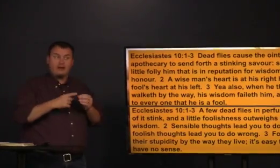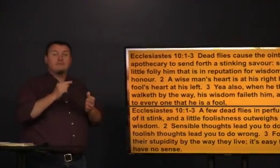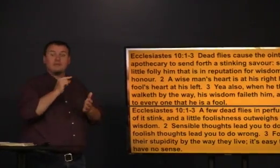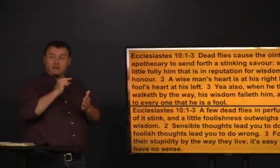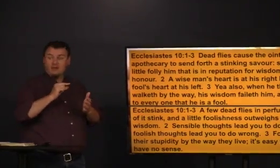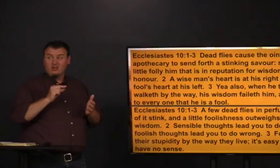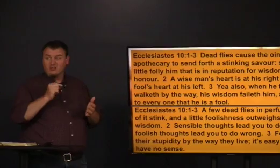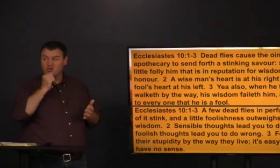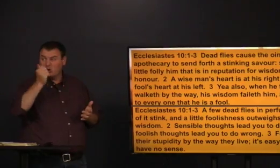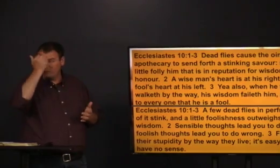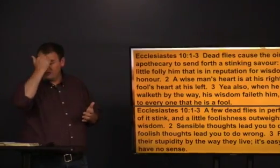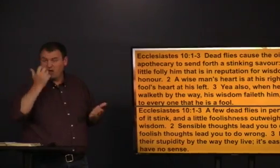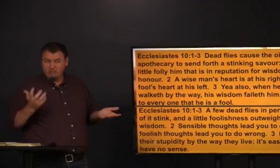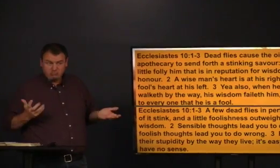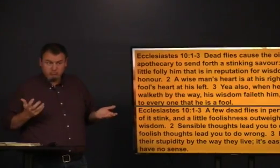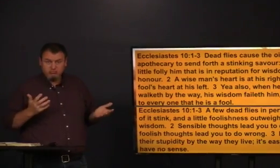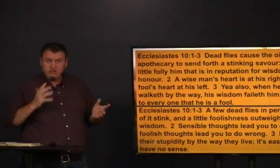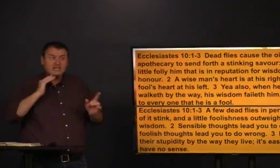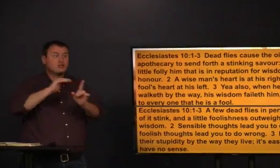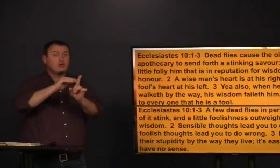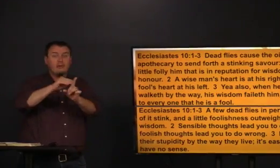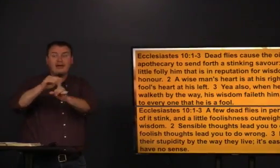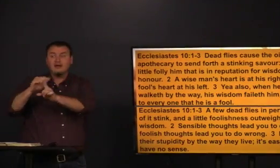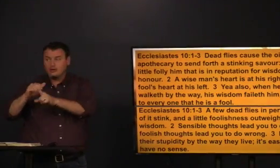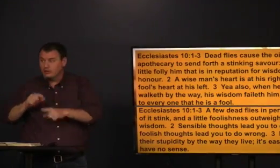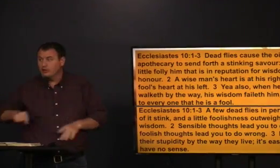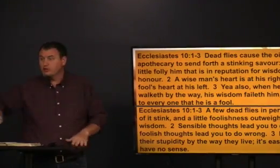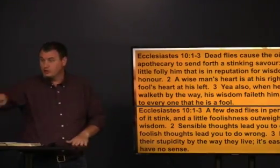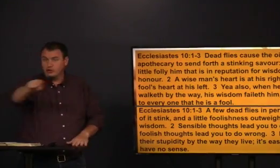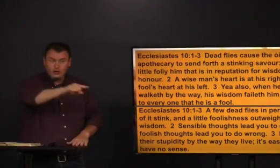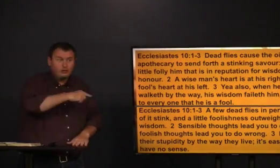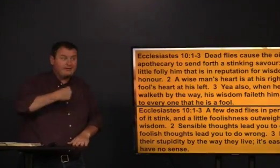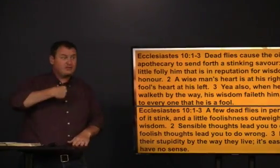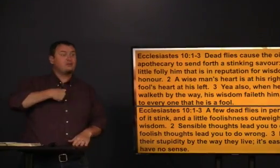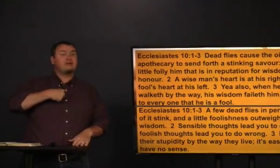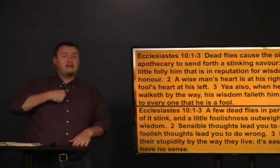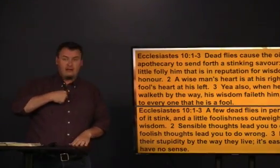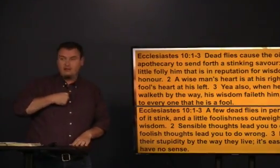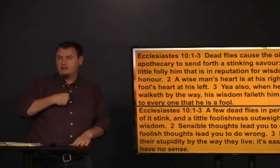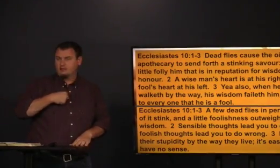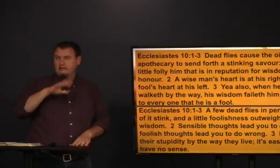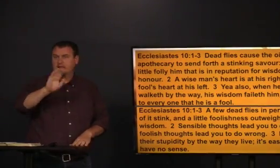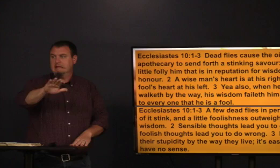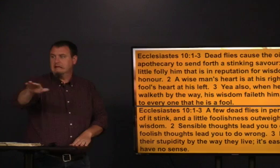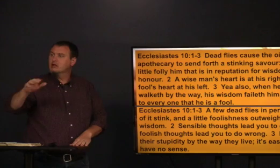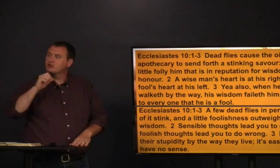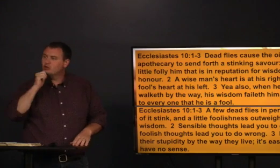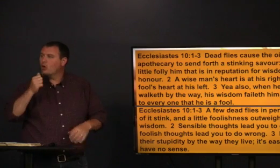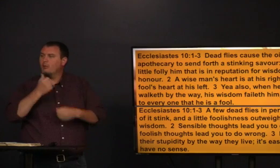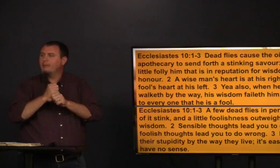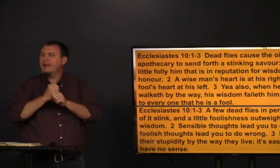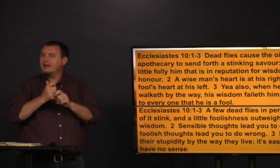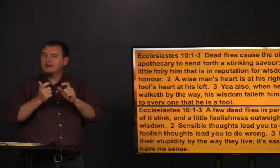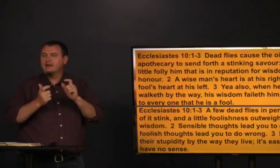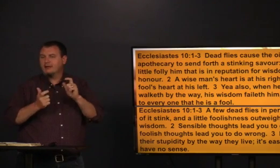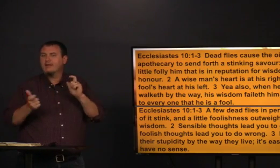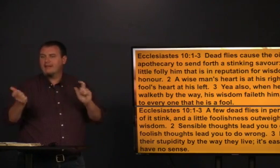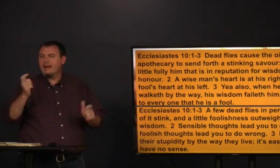about. Don't be dumb. It's a reminder to you and to me. Don't make that